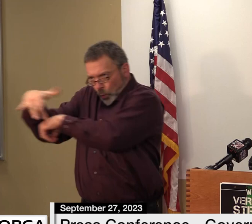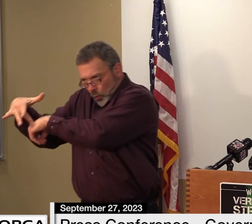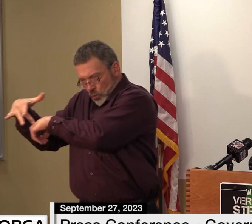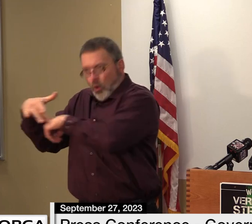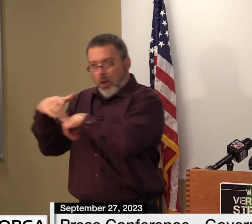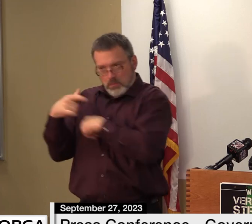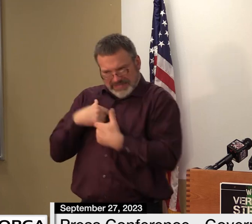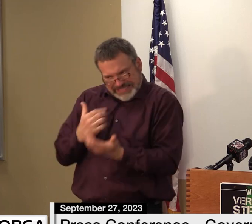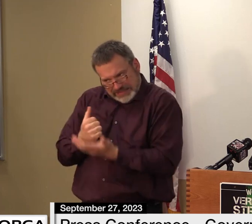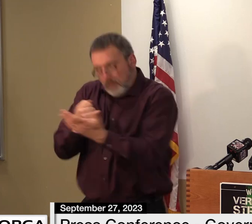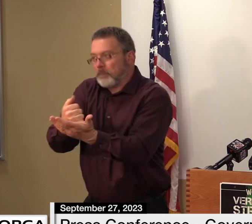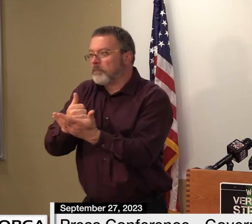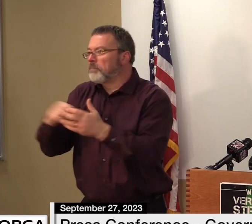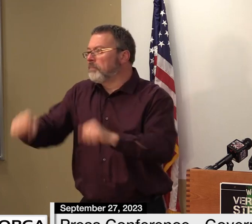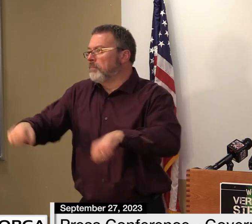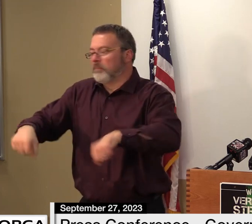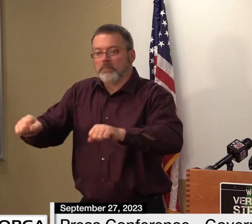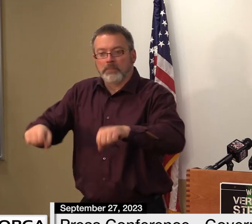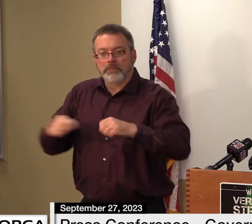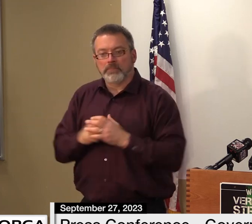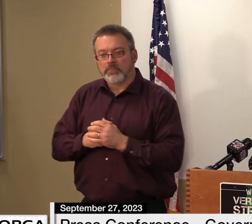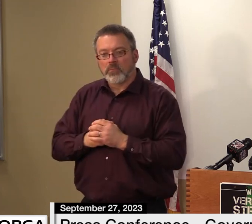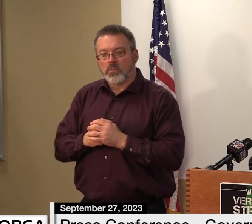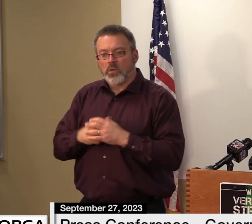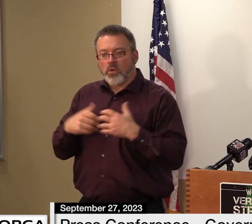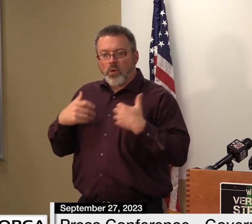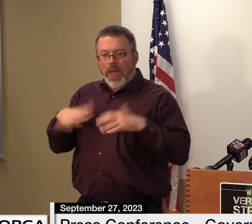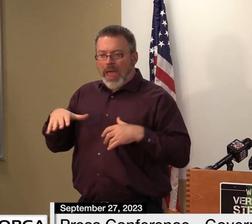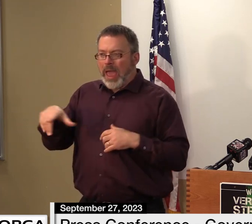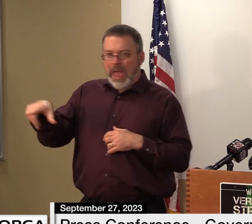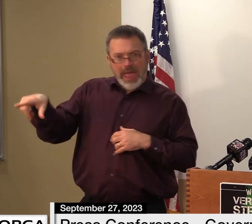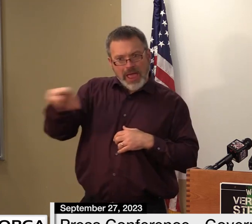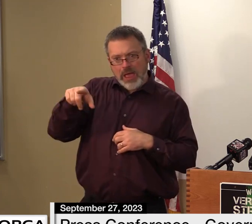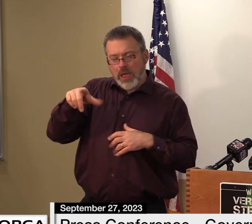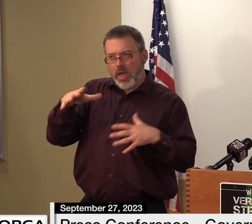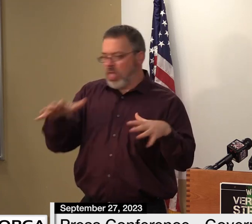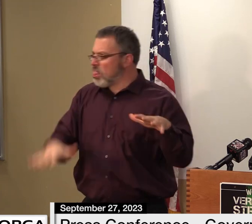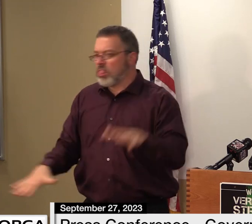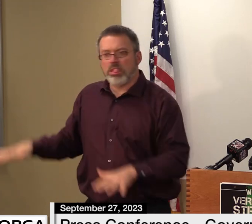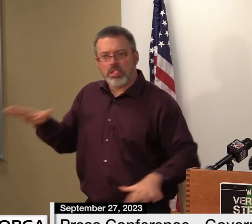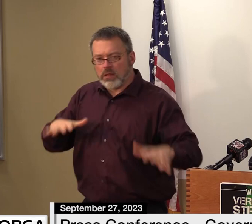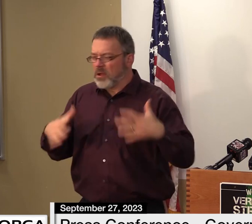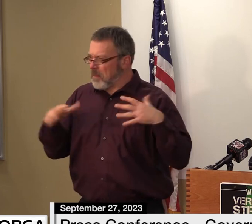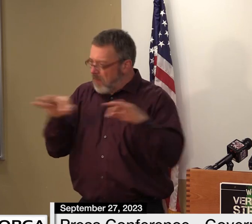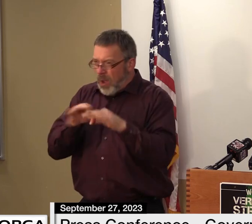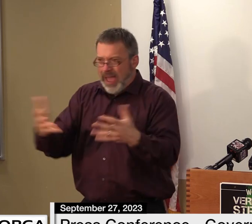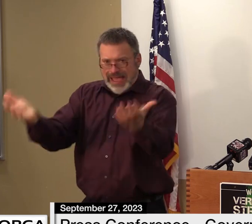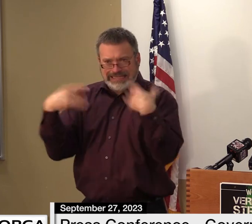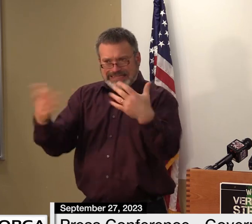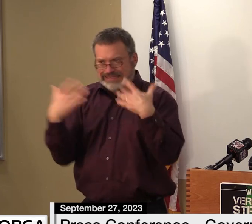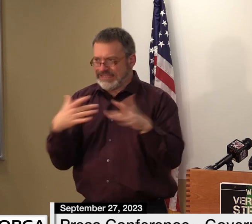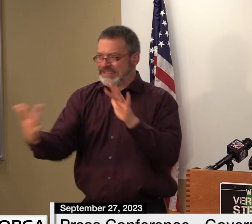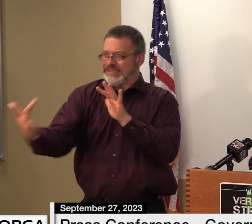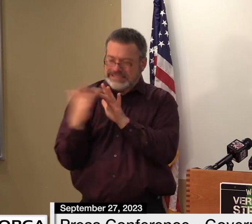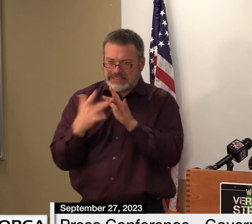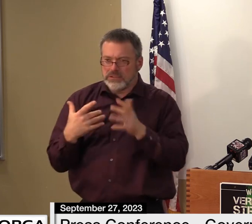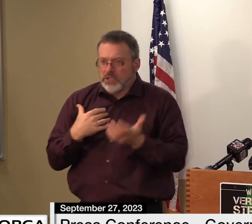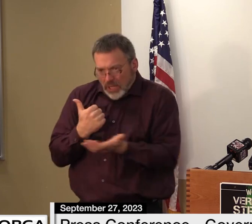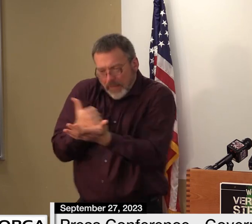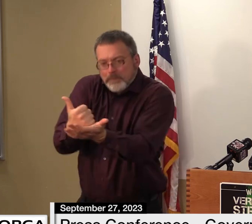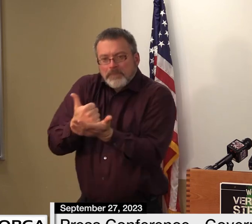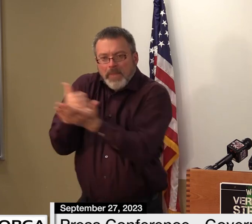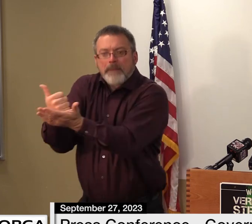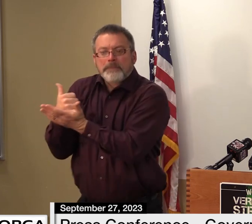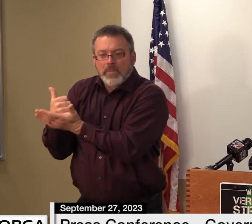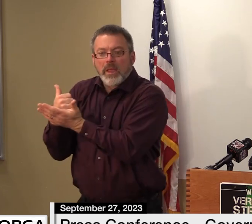to work with us however they need to. That's why we're working with community partners to help be an extra